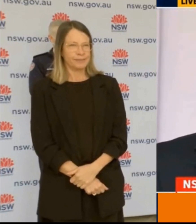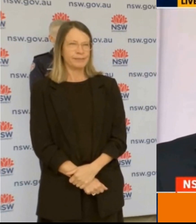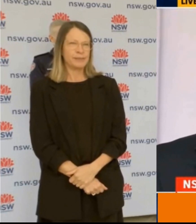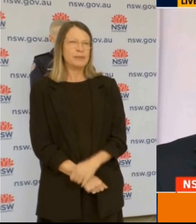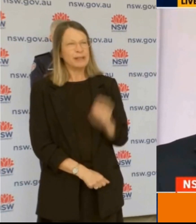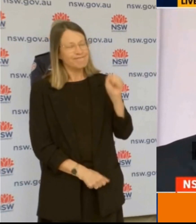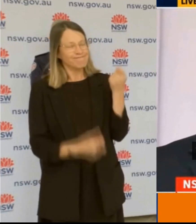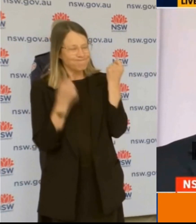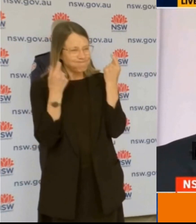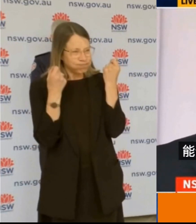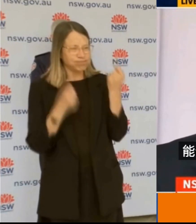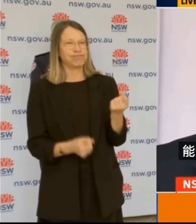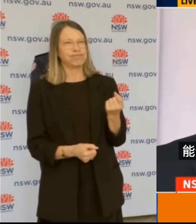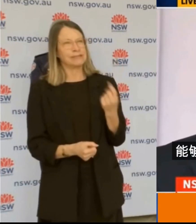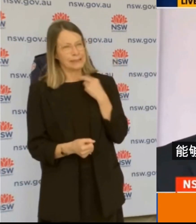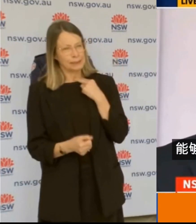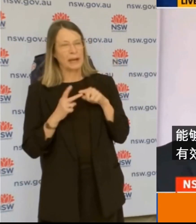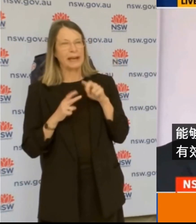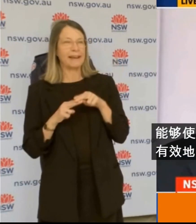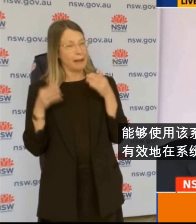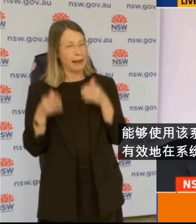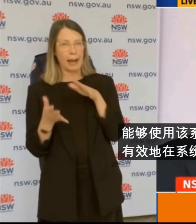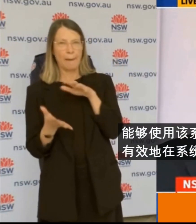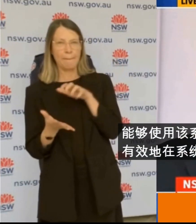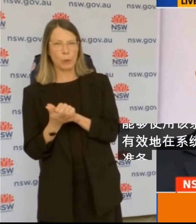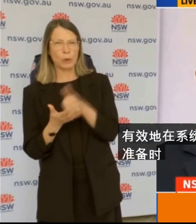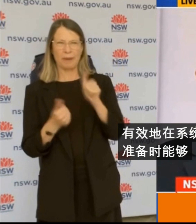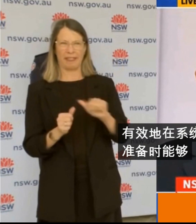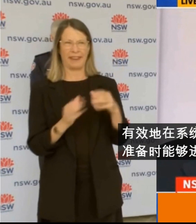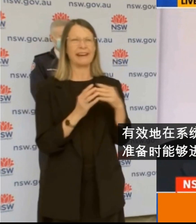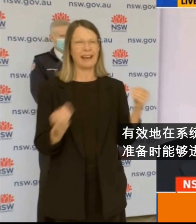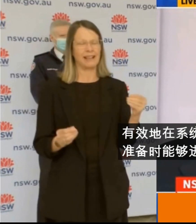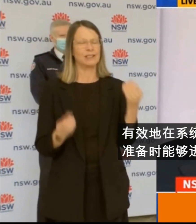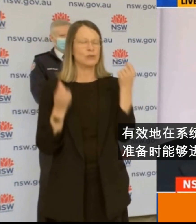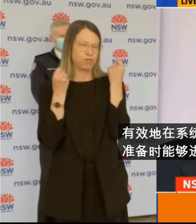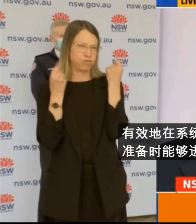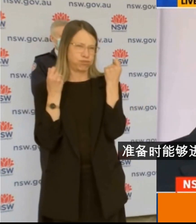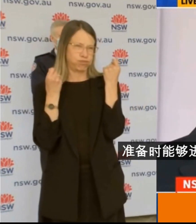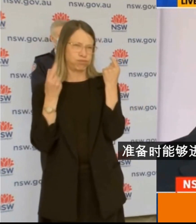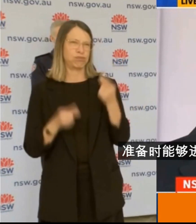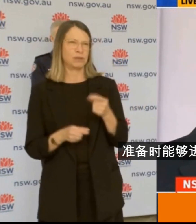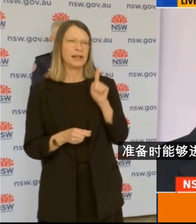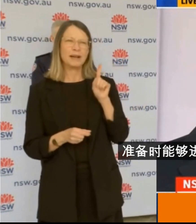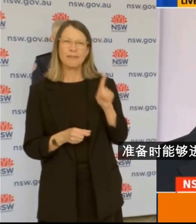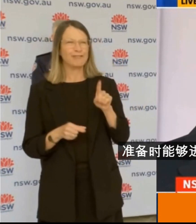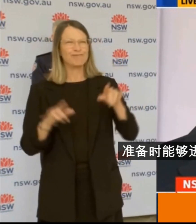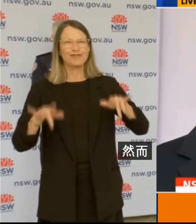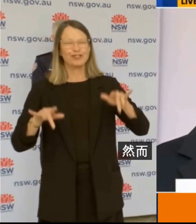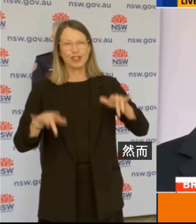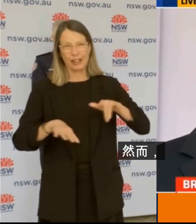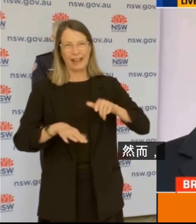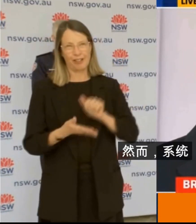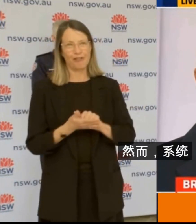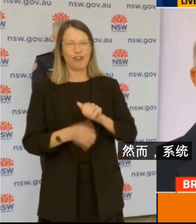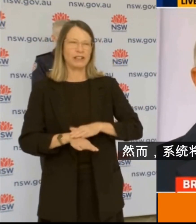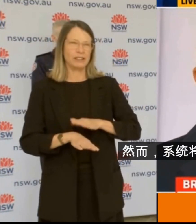able to use the system and to effectively to be able to book in when the system is not ready for those young